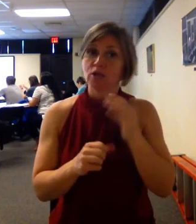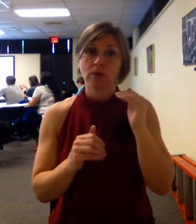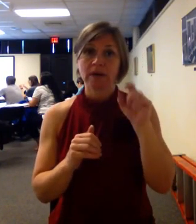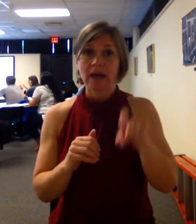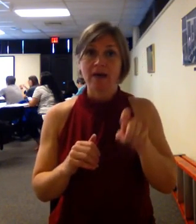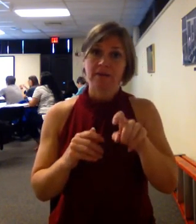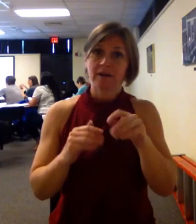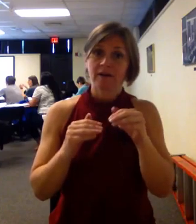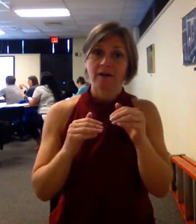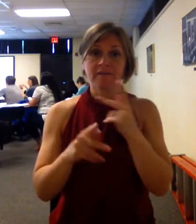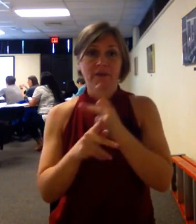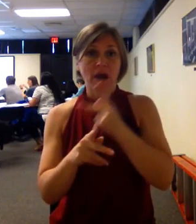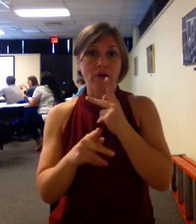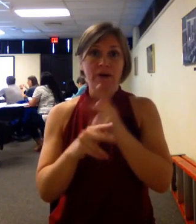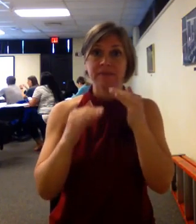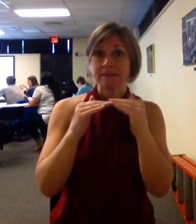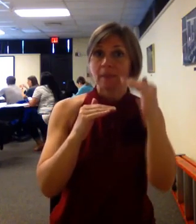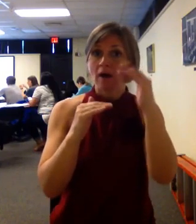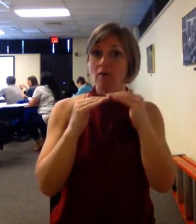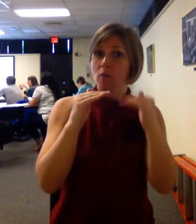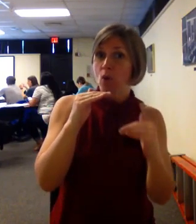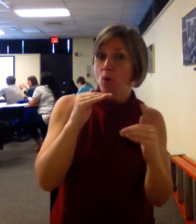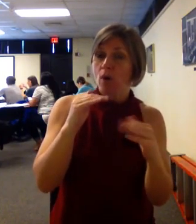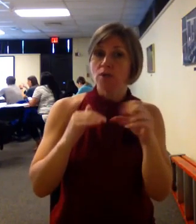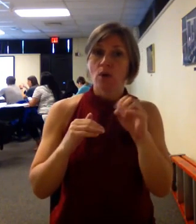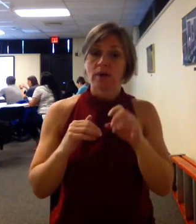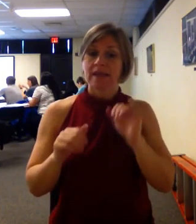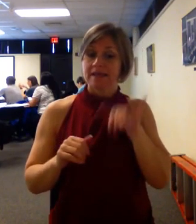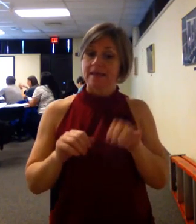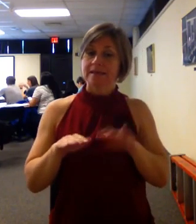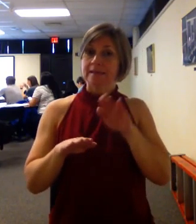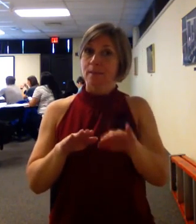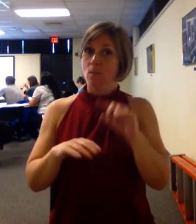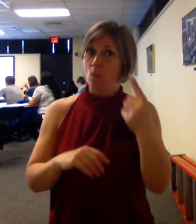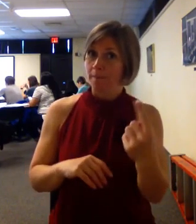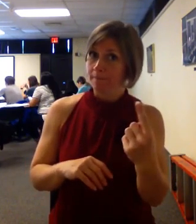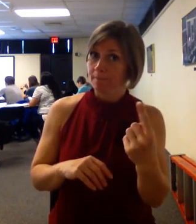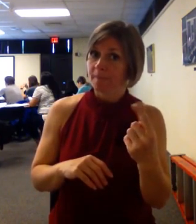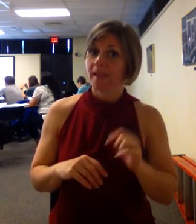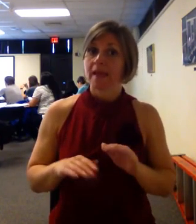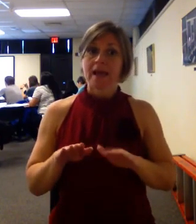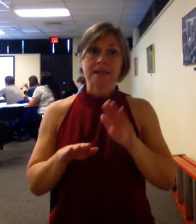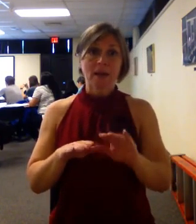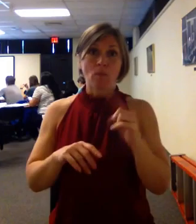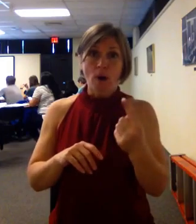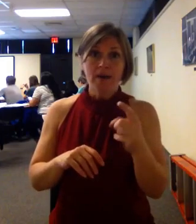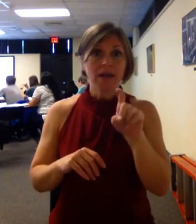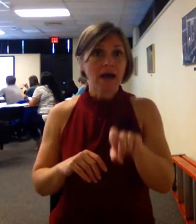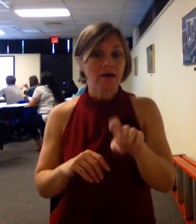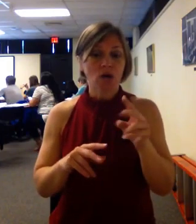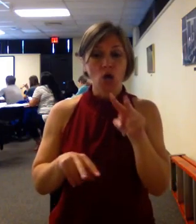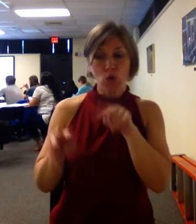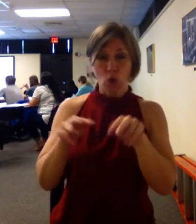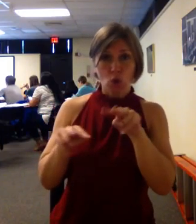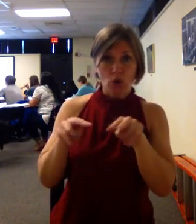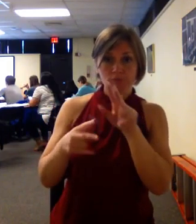required rate of return. So never forget that that's step one. Step one is you've got to look at that